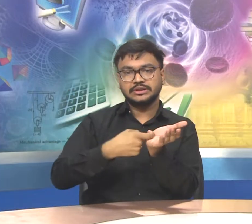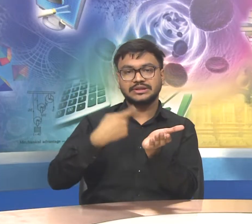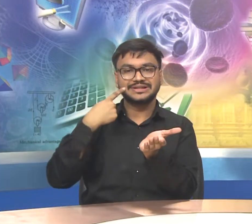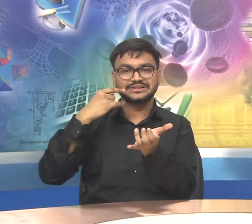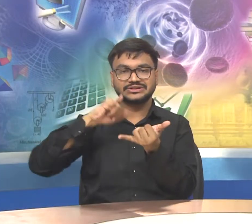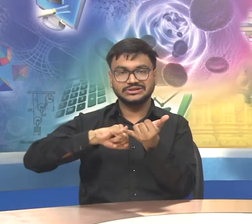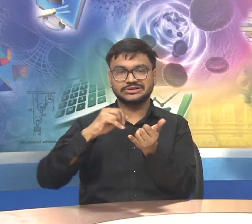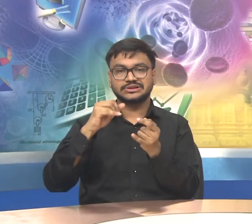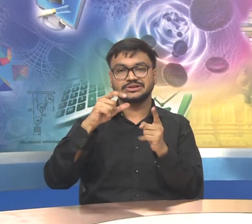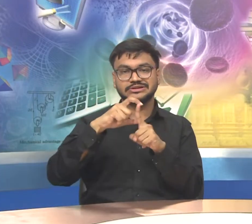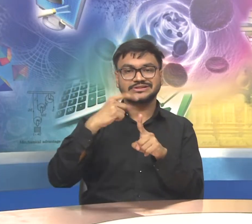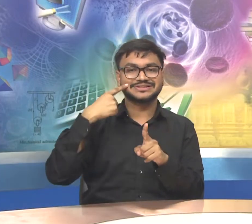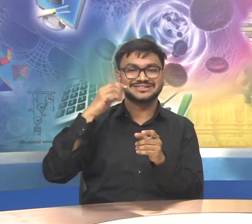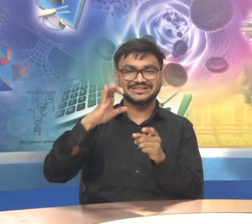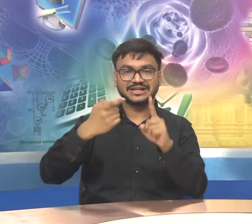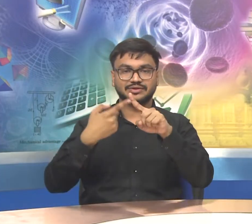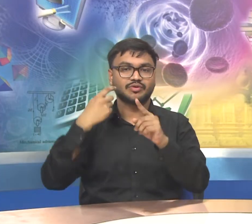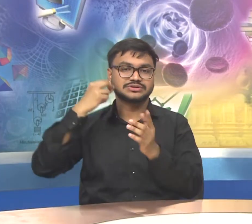its jurisdiction.